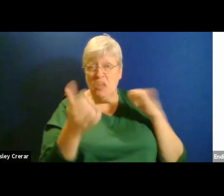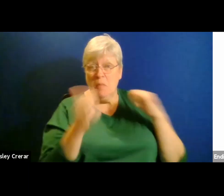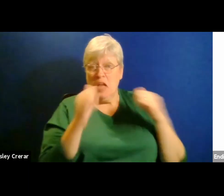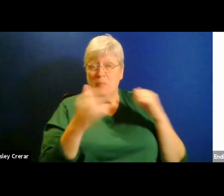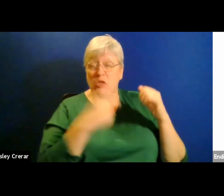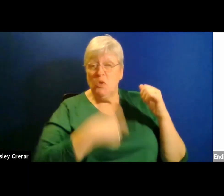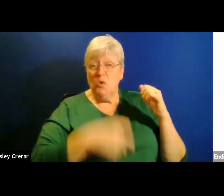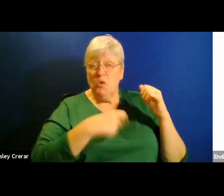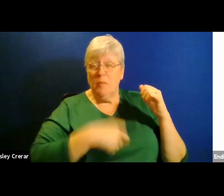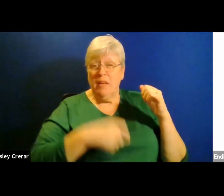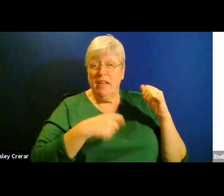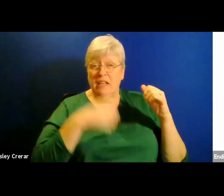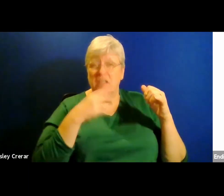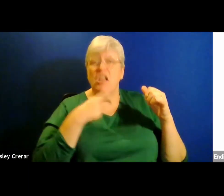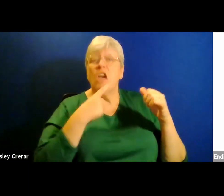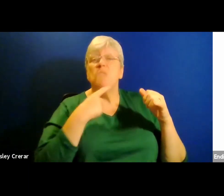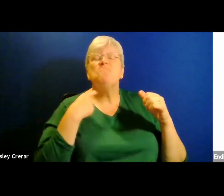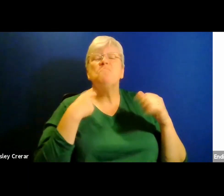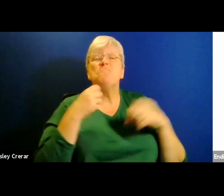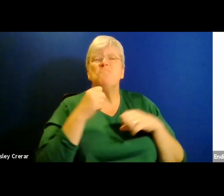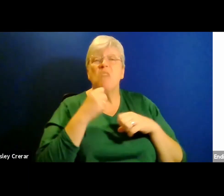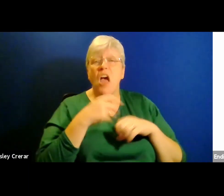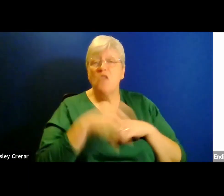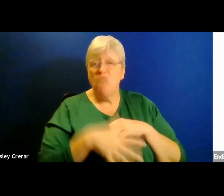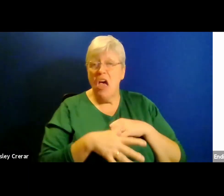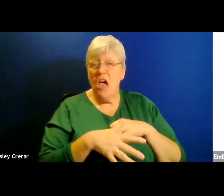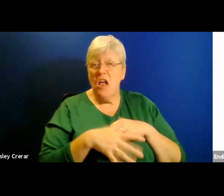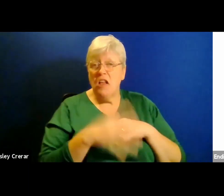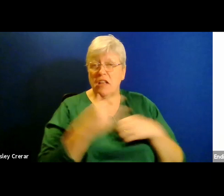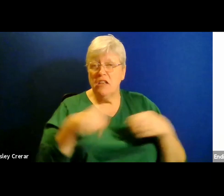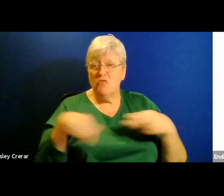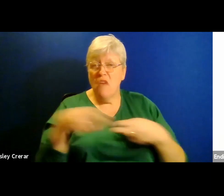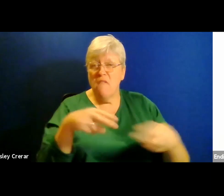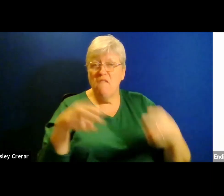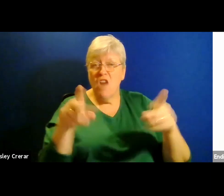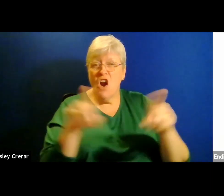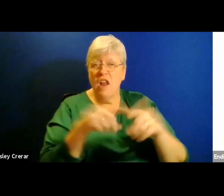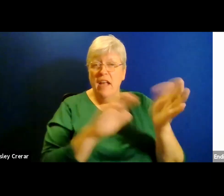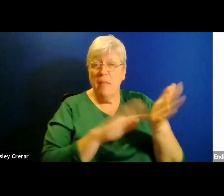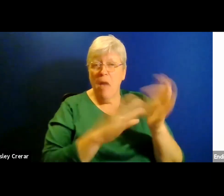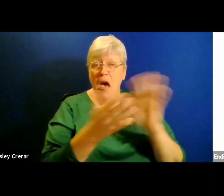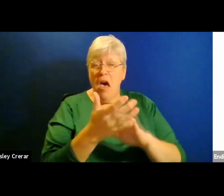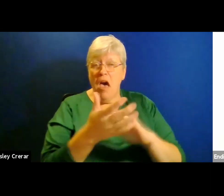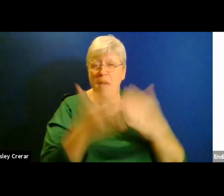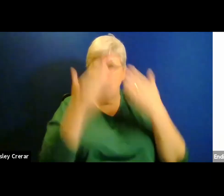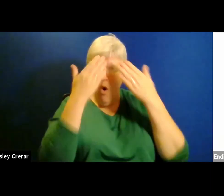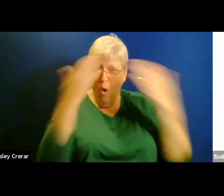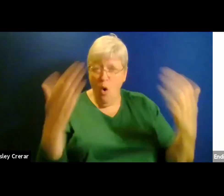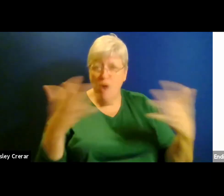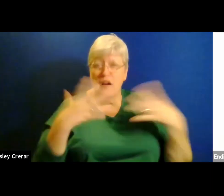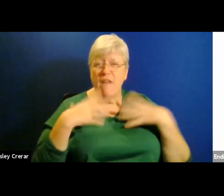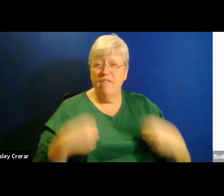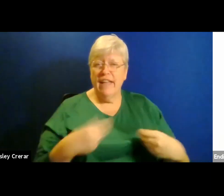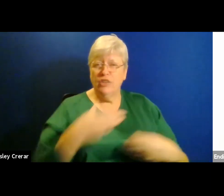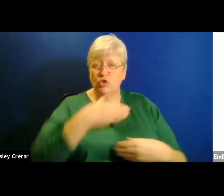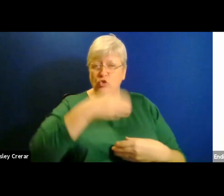The red down their chins makes rivers like the ones on her palm. She honors her flesh and drinks the juice.